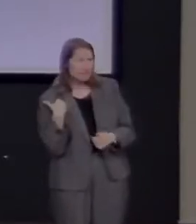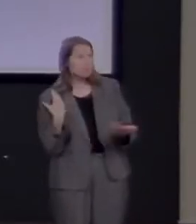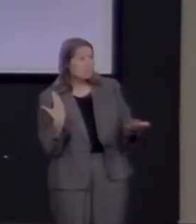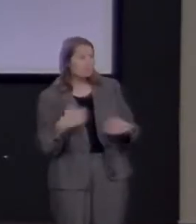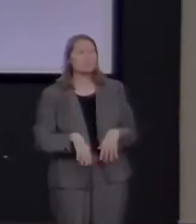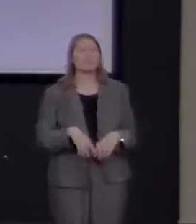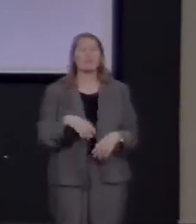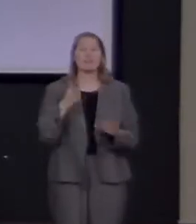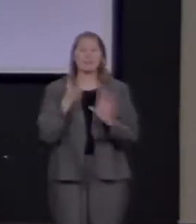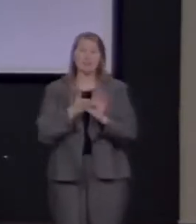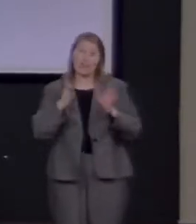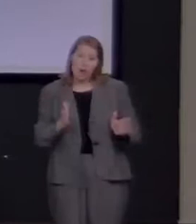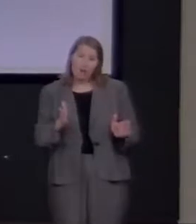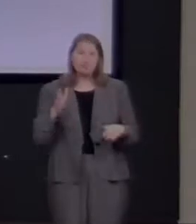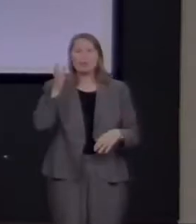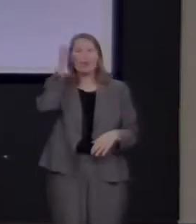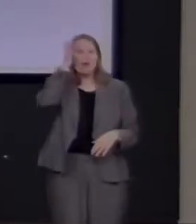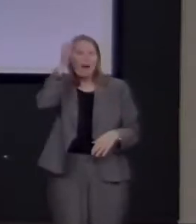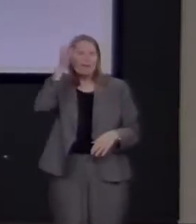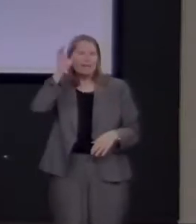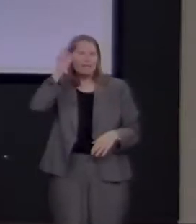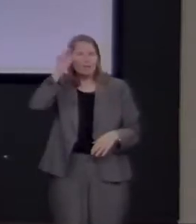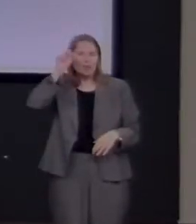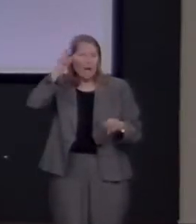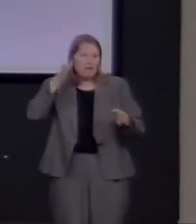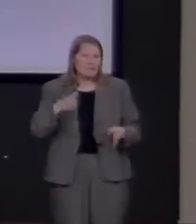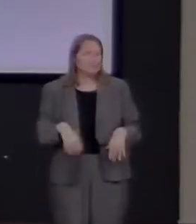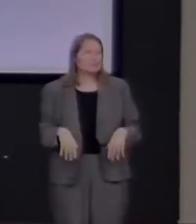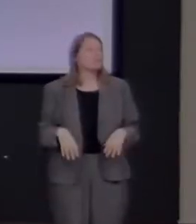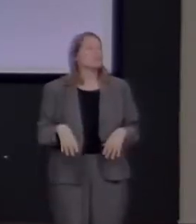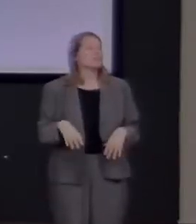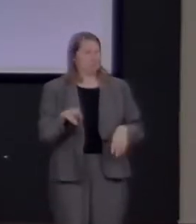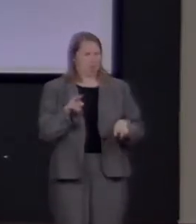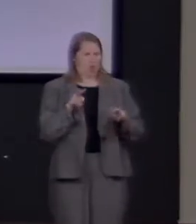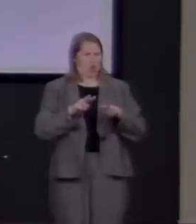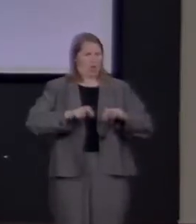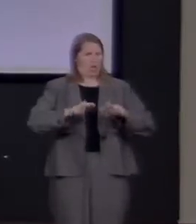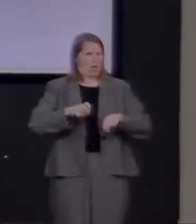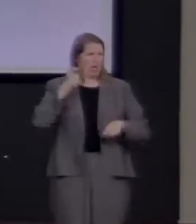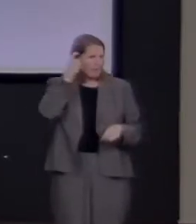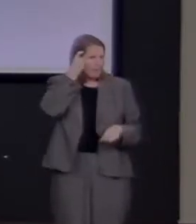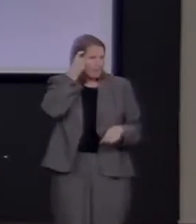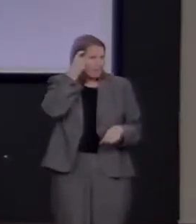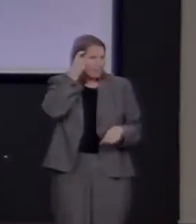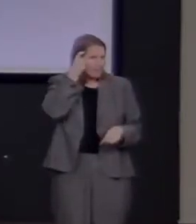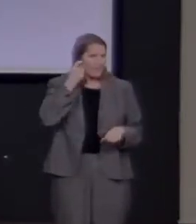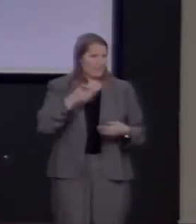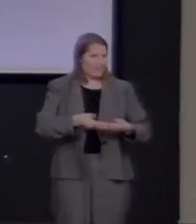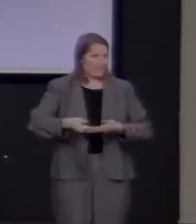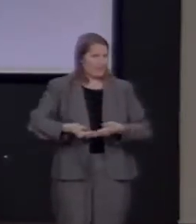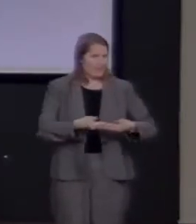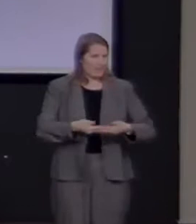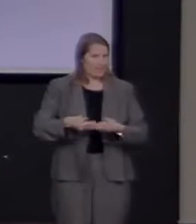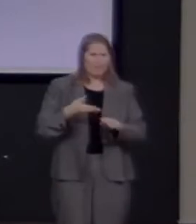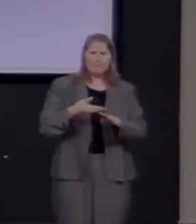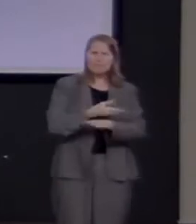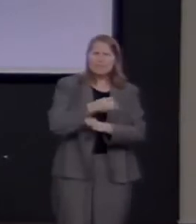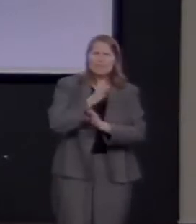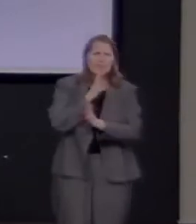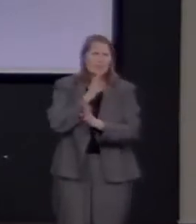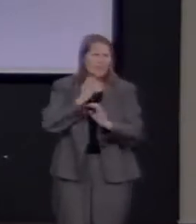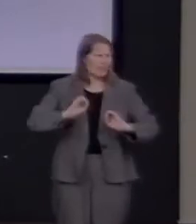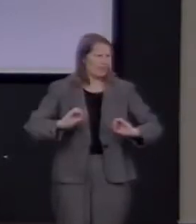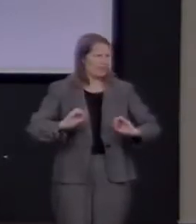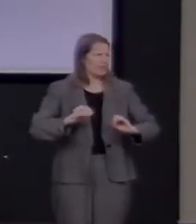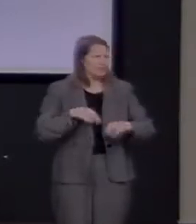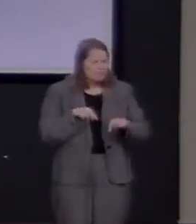as psychologists, as cognitive neuroscientists, is to look inside the infant's mind, to look inside the pre-verbal infant's mind